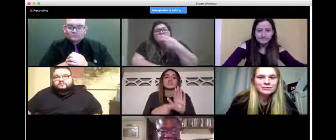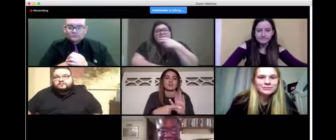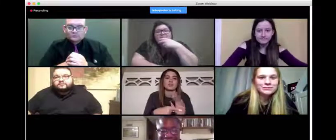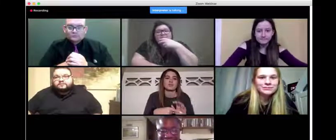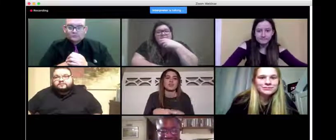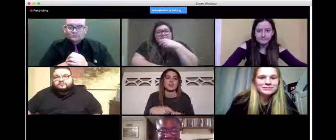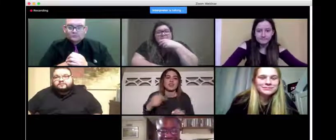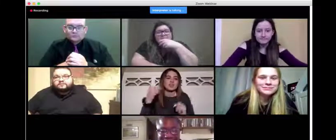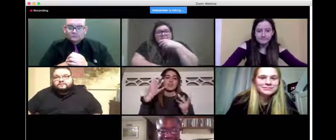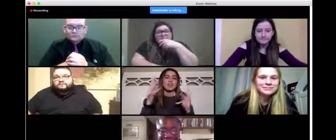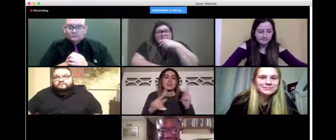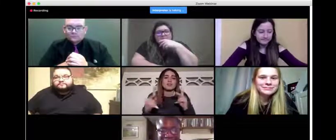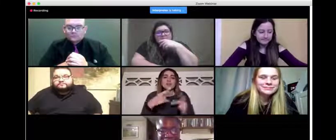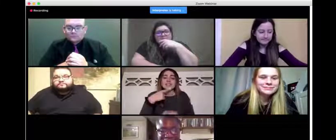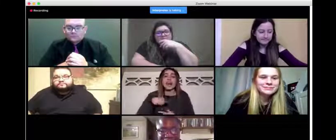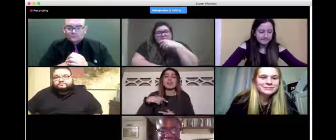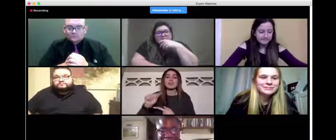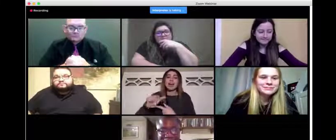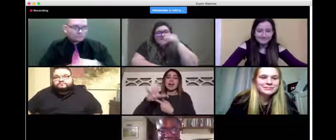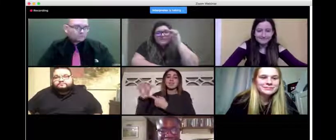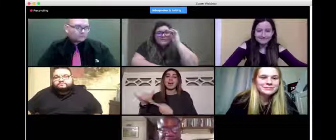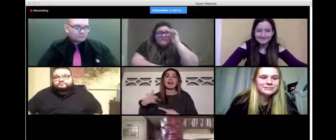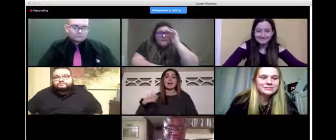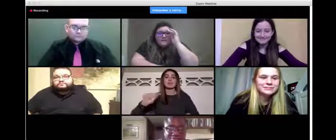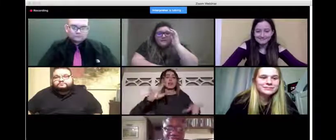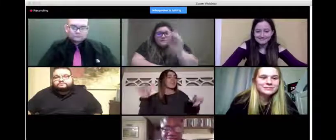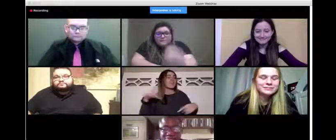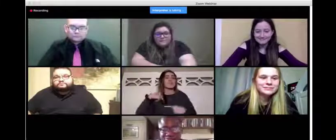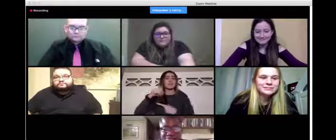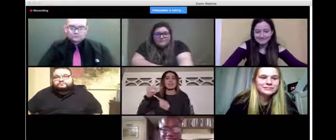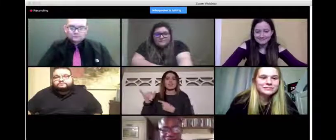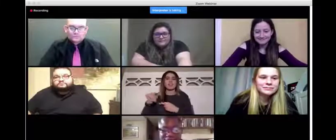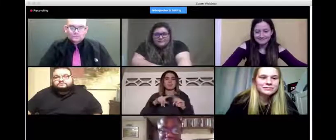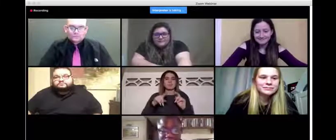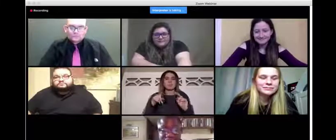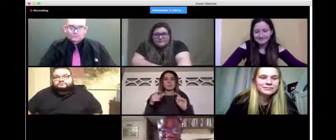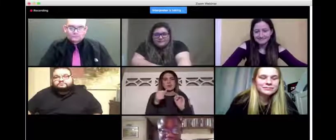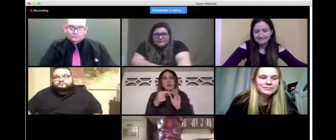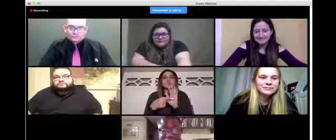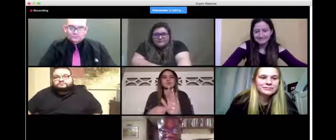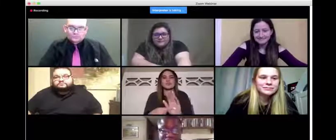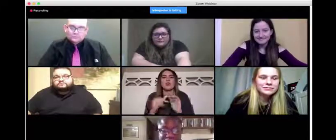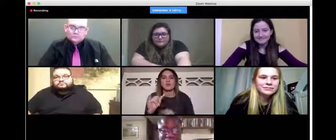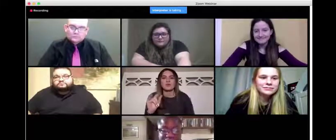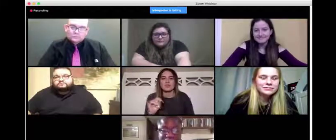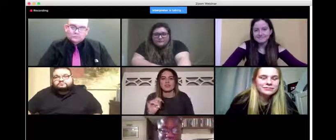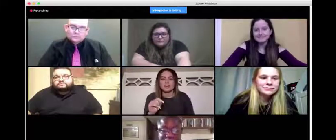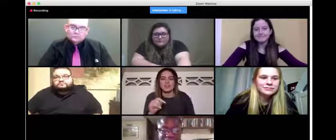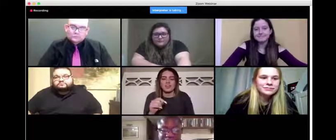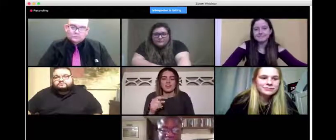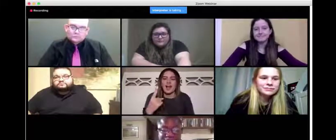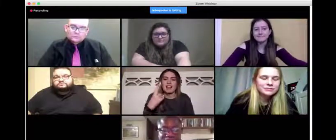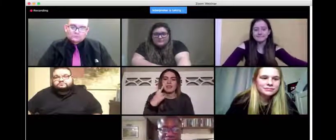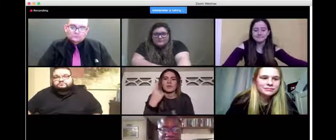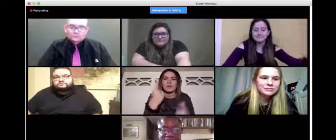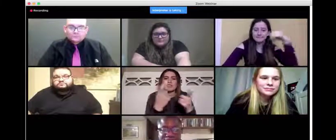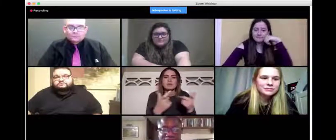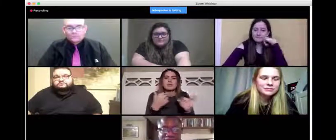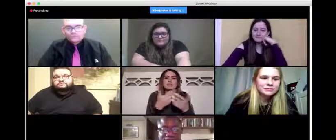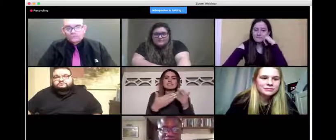over the place, but you don't show it. You know, actions speak louder than words. You know, that's something special. If you want to be on TikTok or on social media,